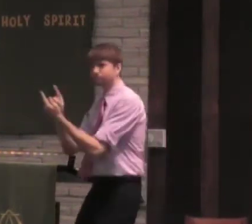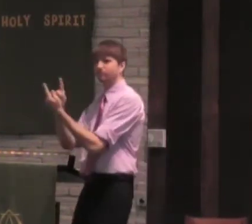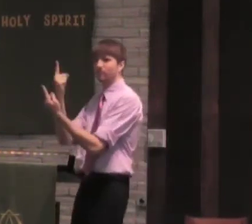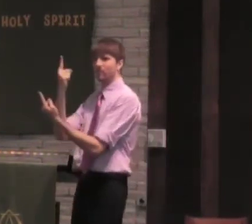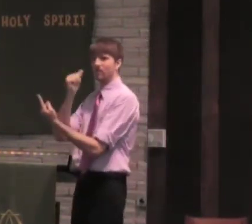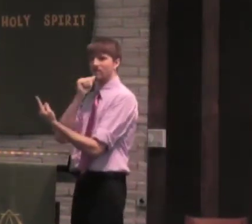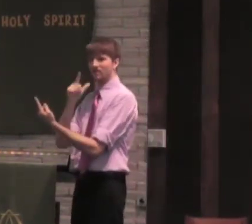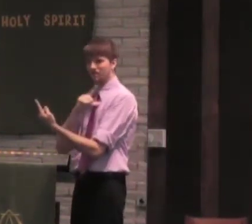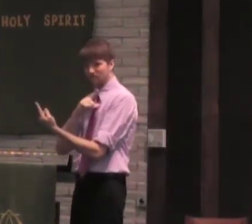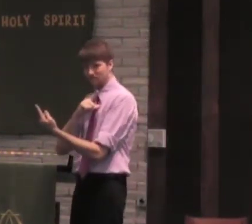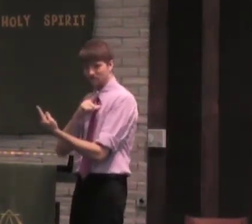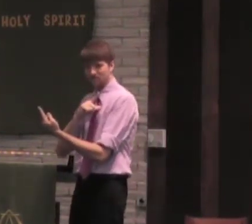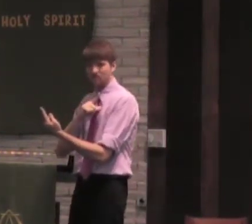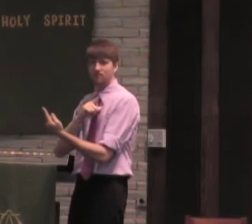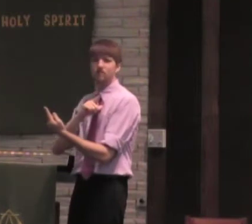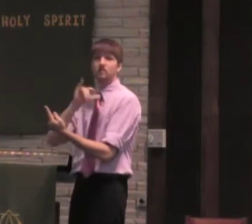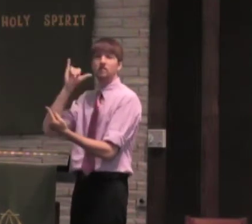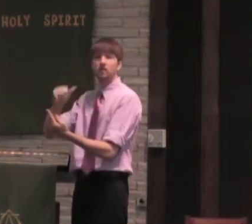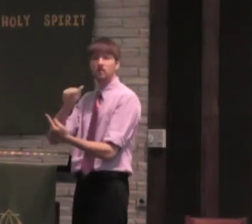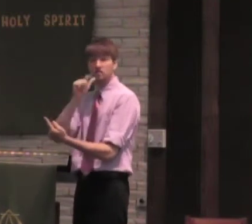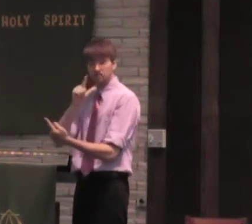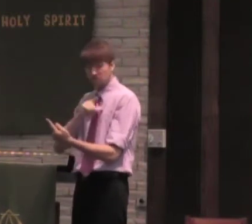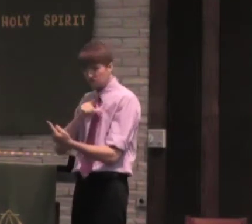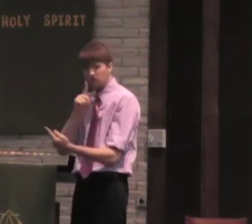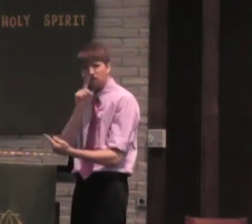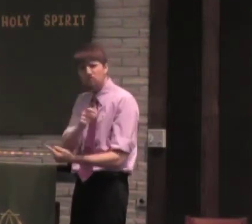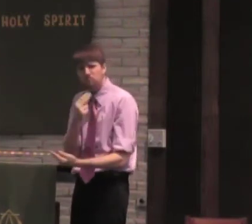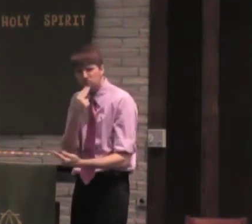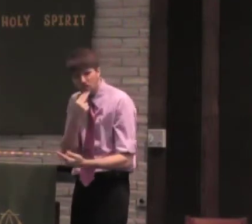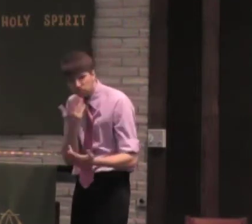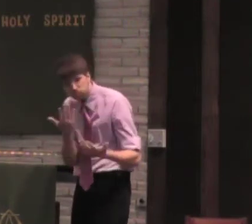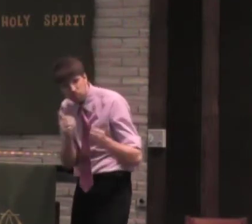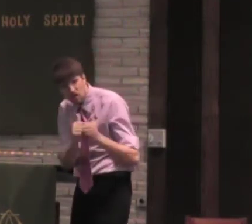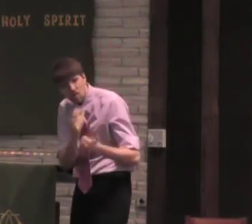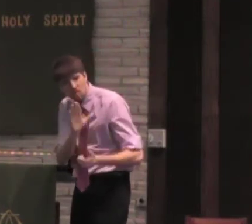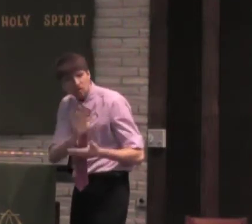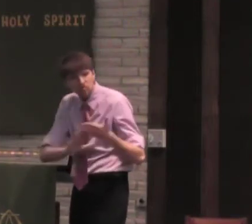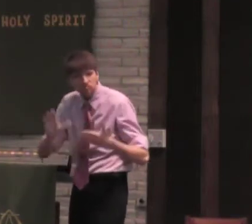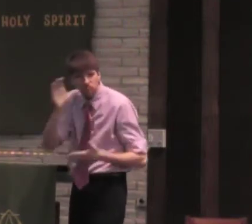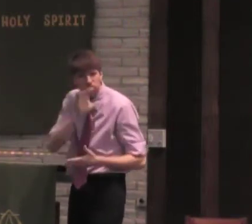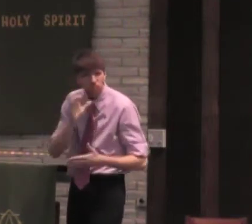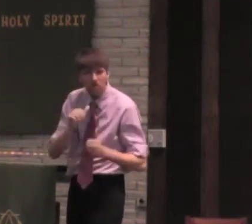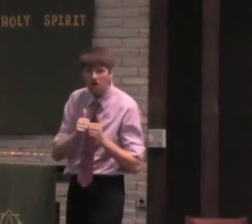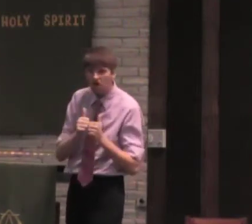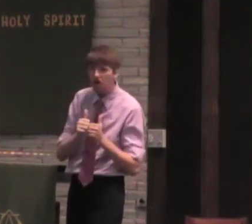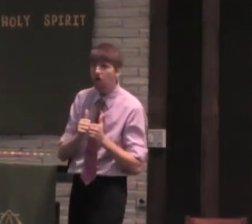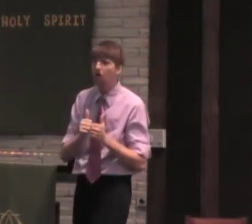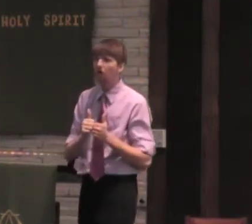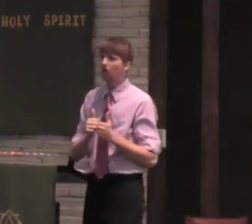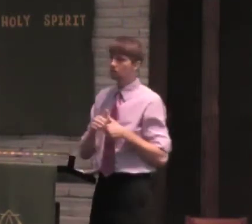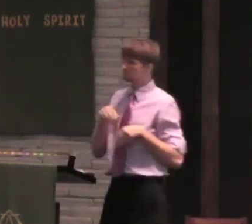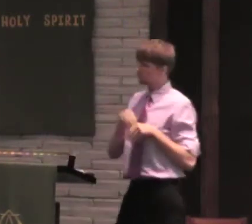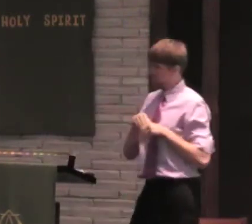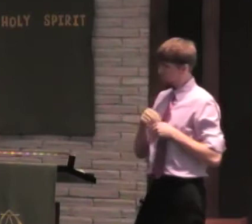there, and he looked, and he met a lady, and that lady asked Noah, how's your college search going?